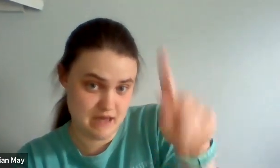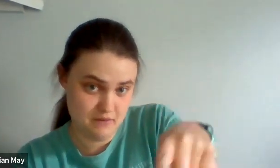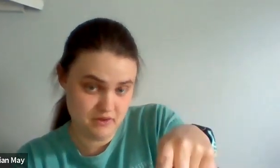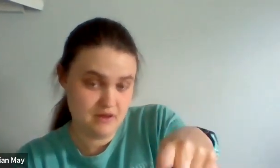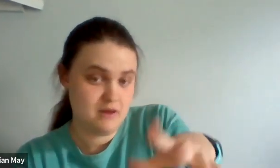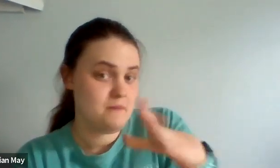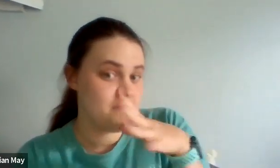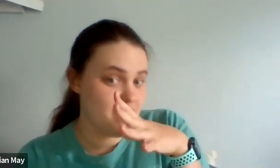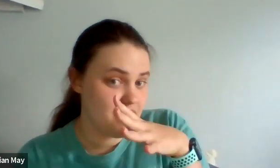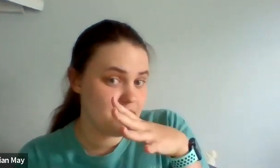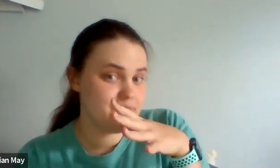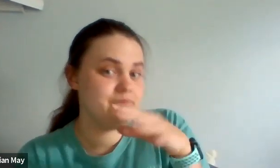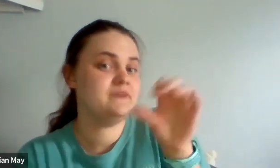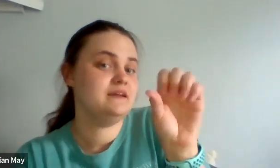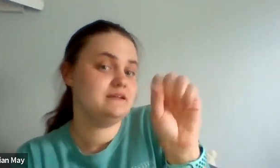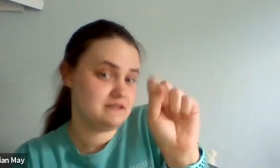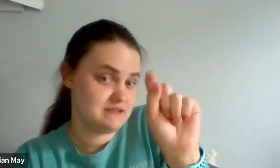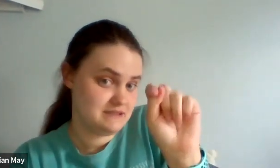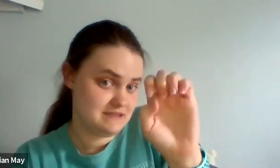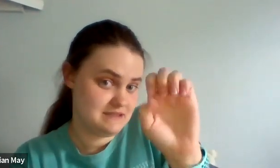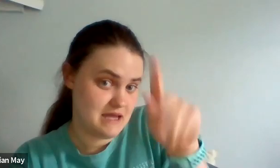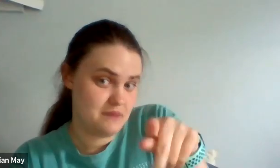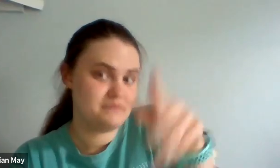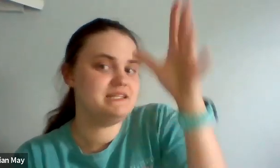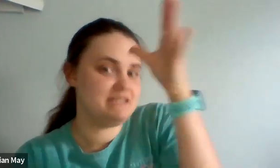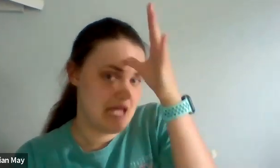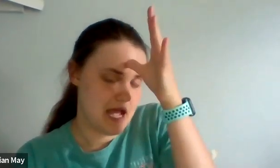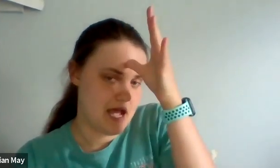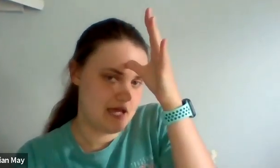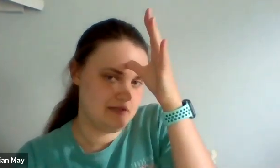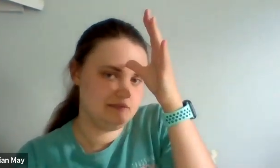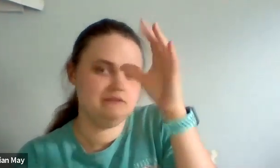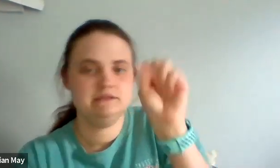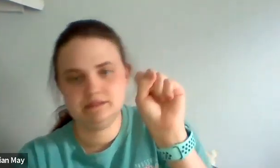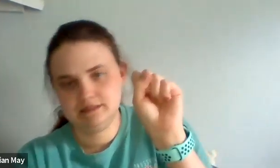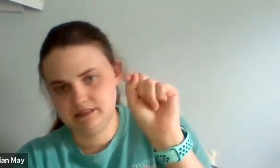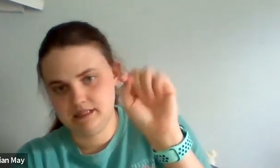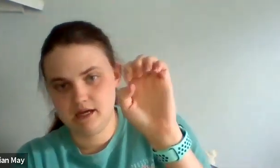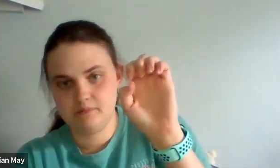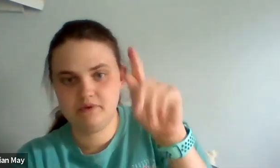step, mom, step, dad, step,